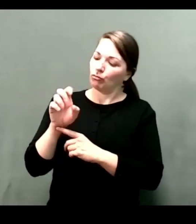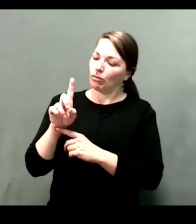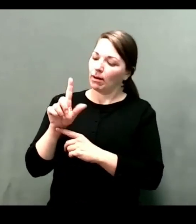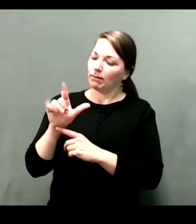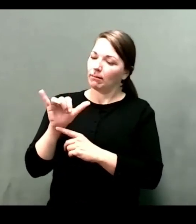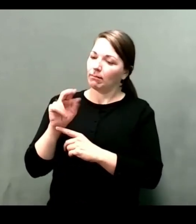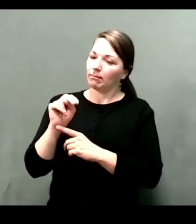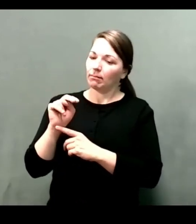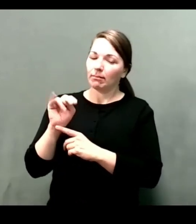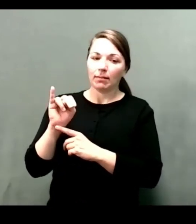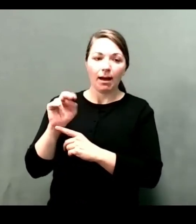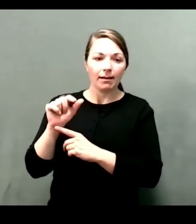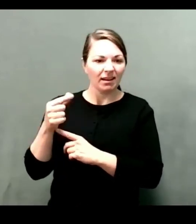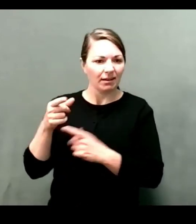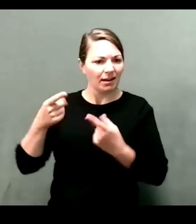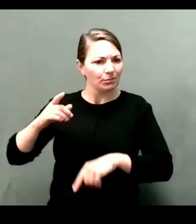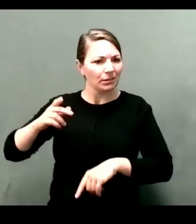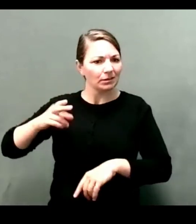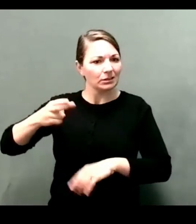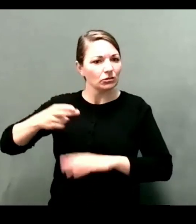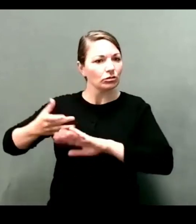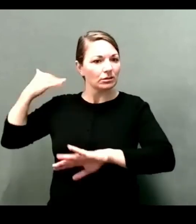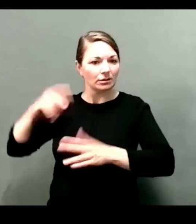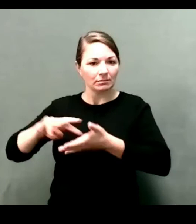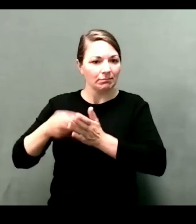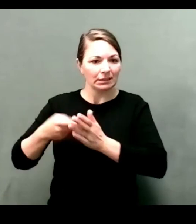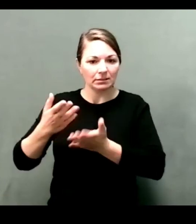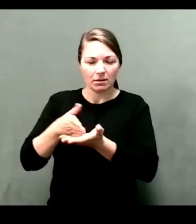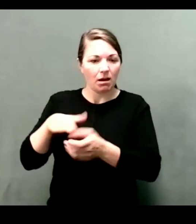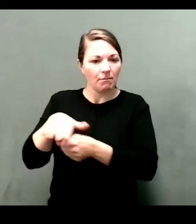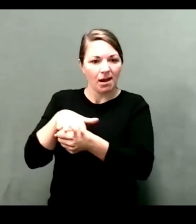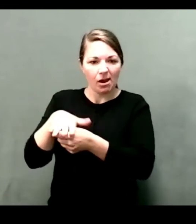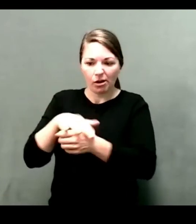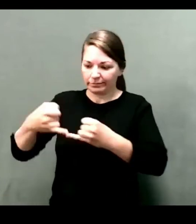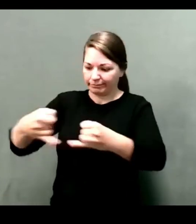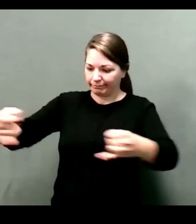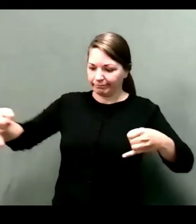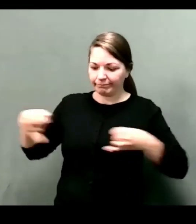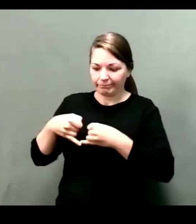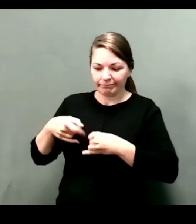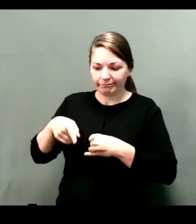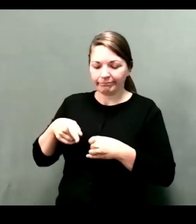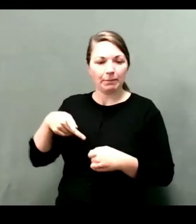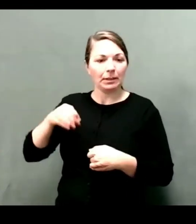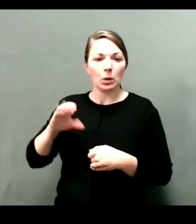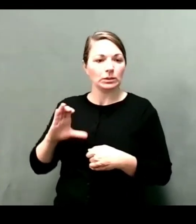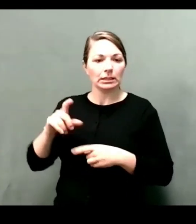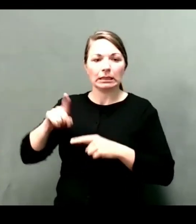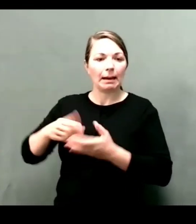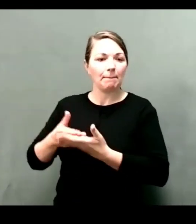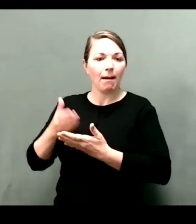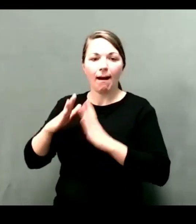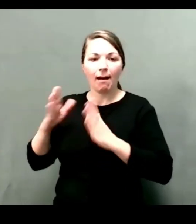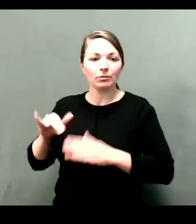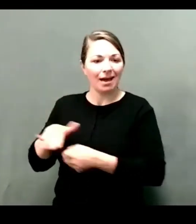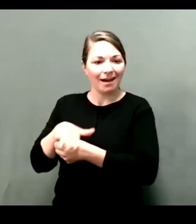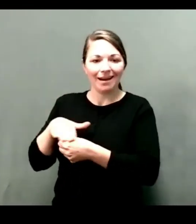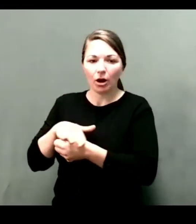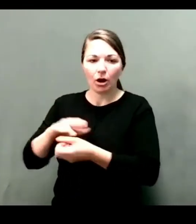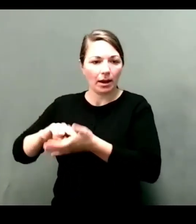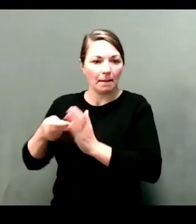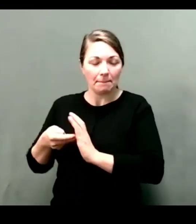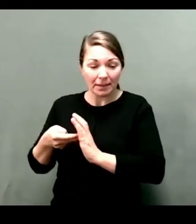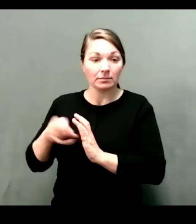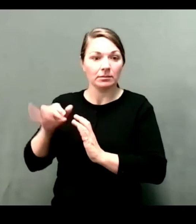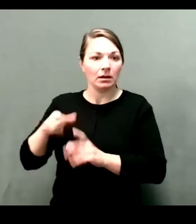levels make the experience of oppression more nuanced, and what we're missing if we're not thinking about the other levels, right? If we're just thinking about what's